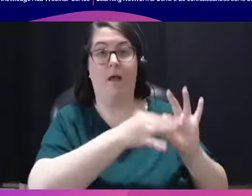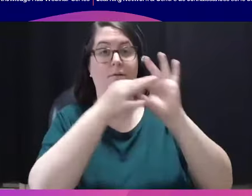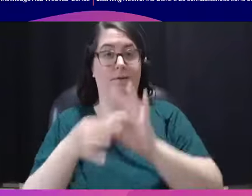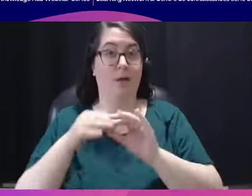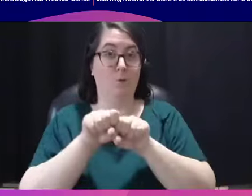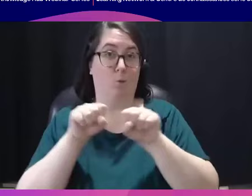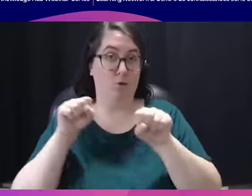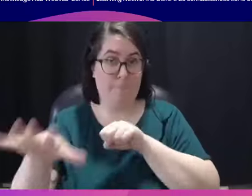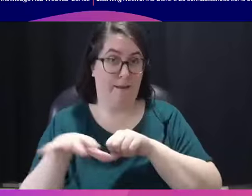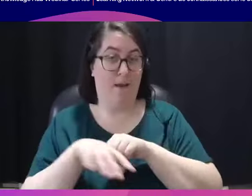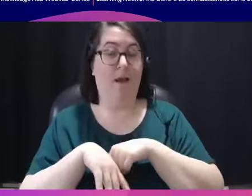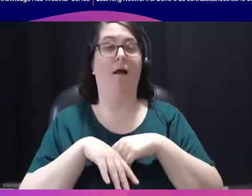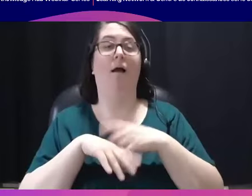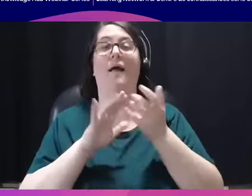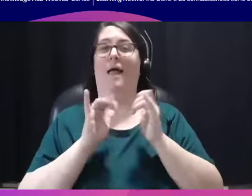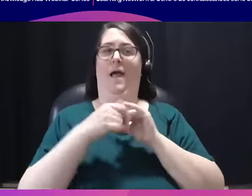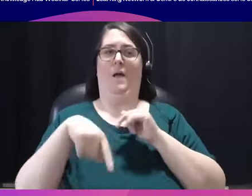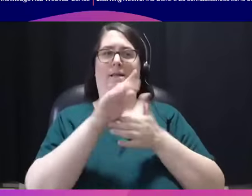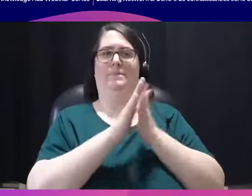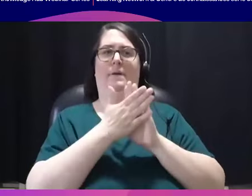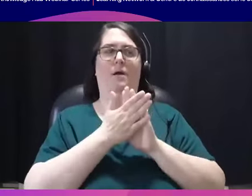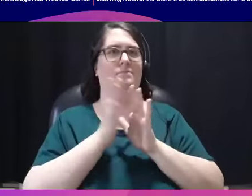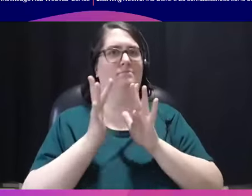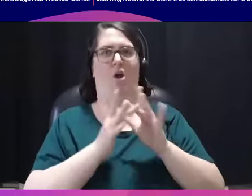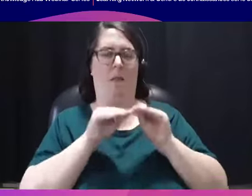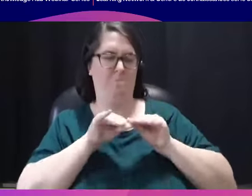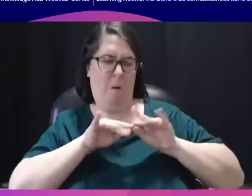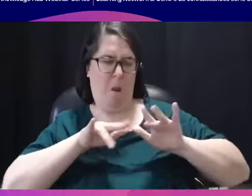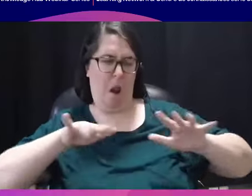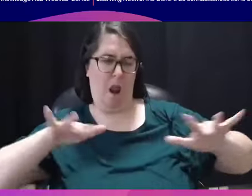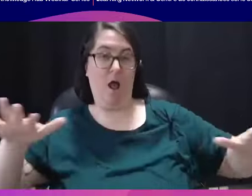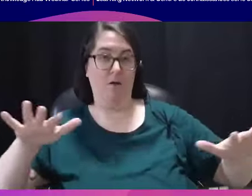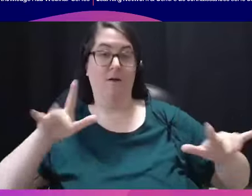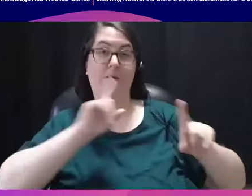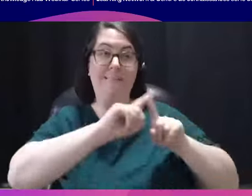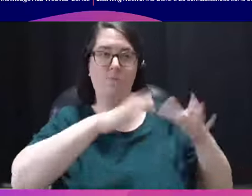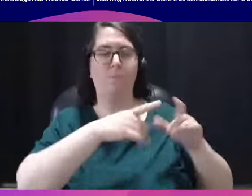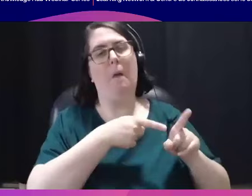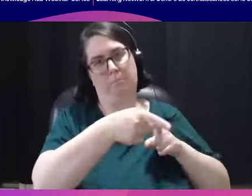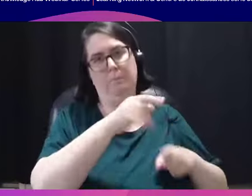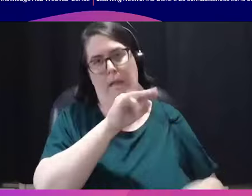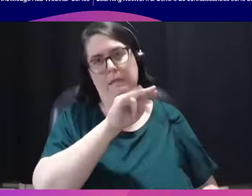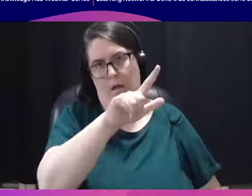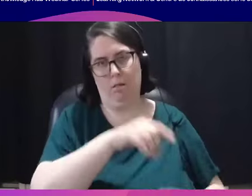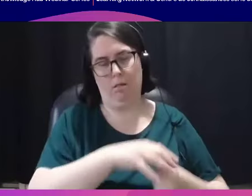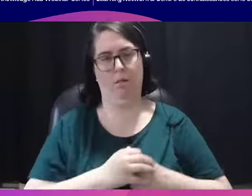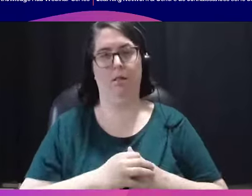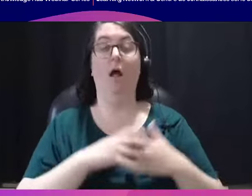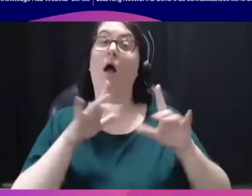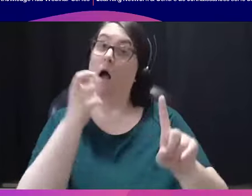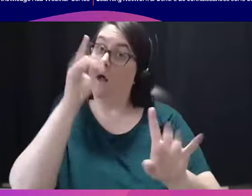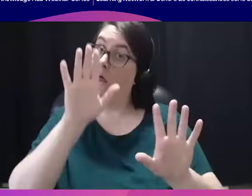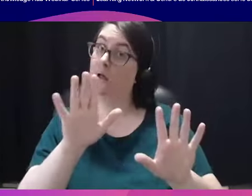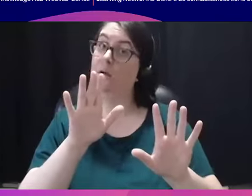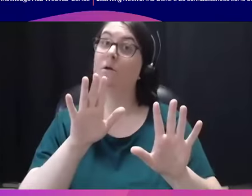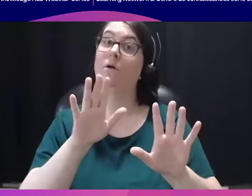social media and how this creates an online breeding ground for different groups, such as incels. However, it's important to note that incels